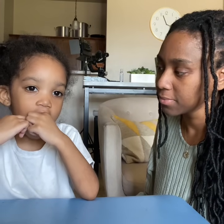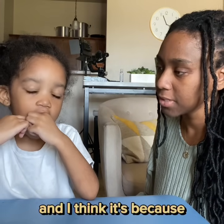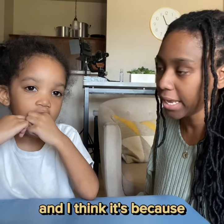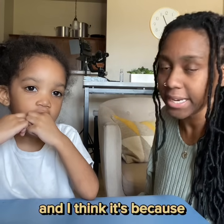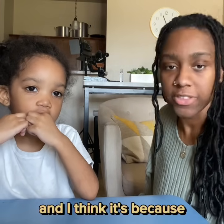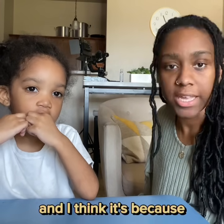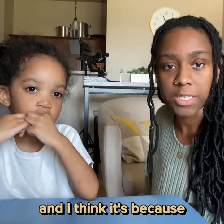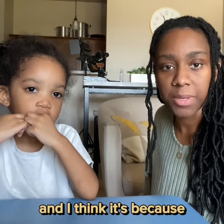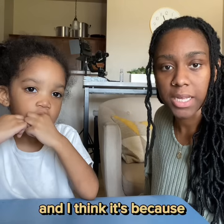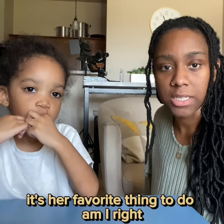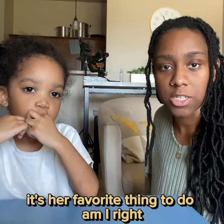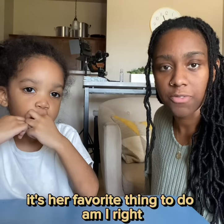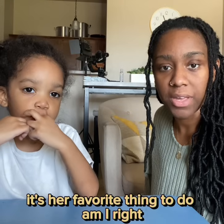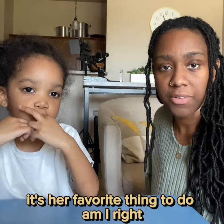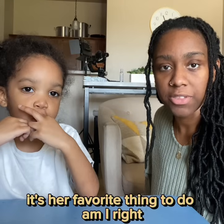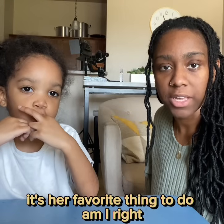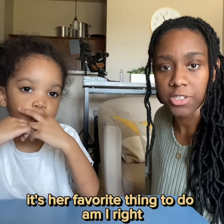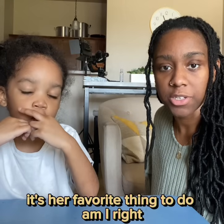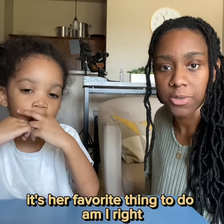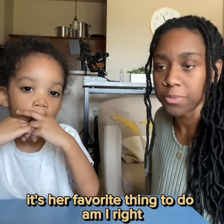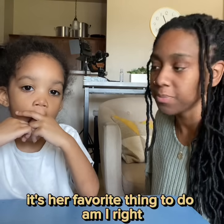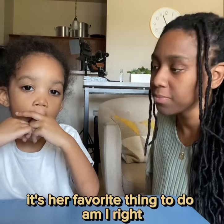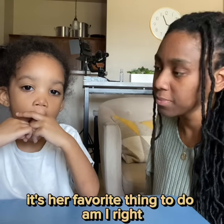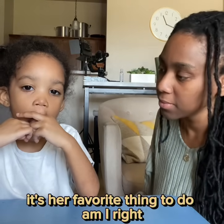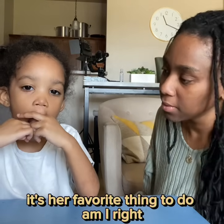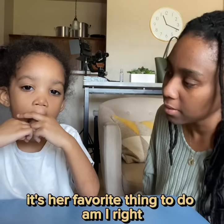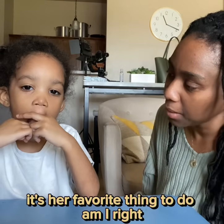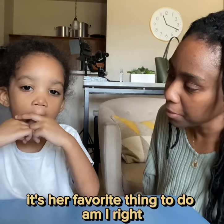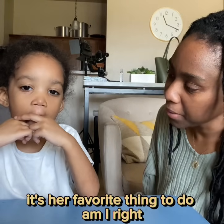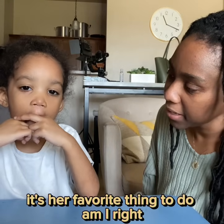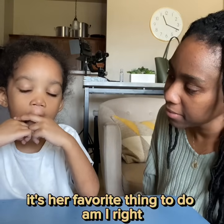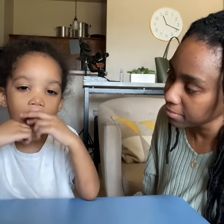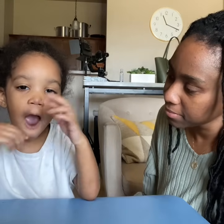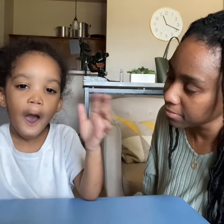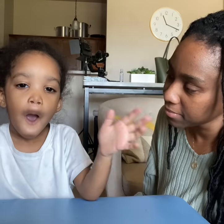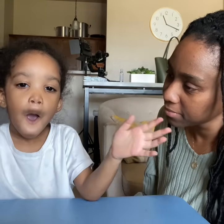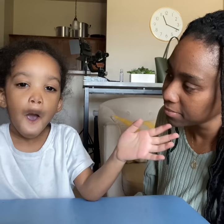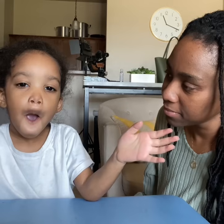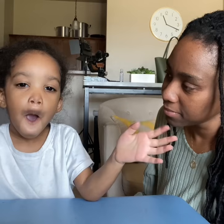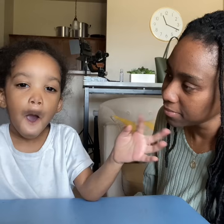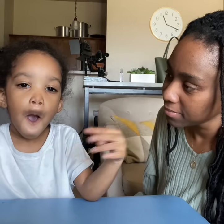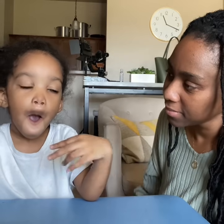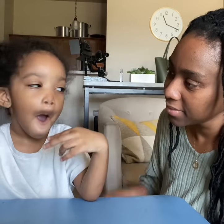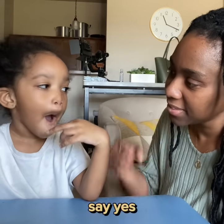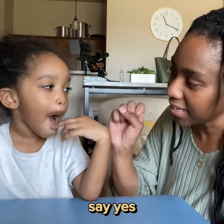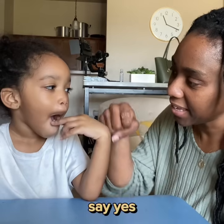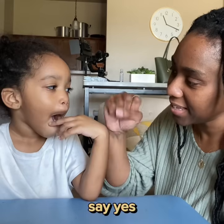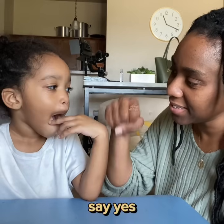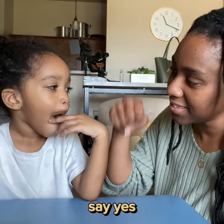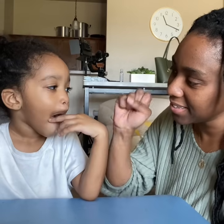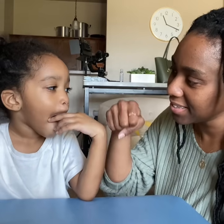And I think it's because it's her favorite thing to do. Am I right? Say yes.